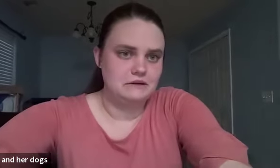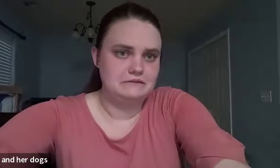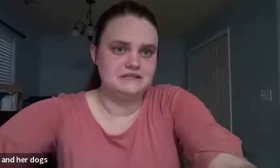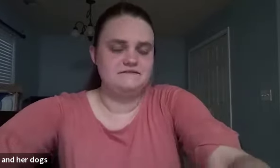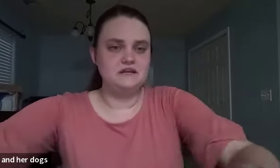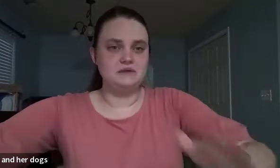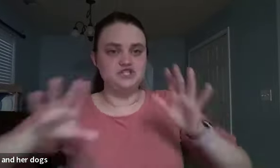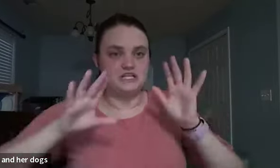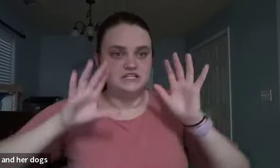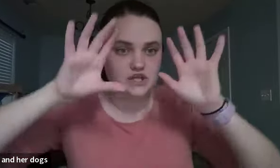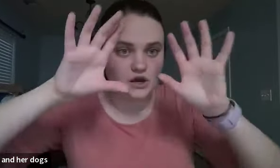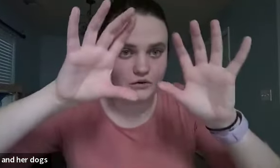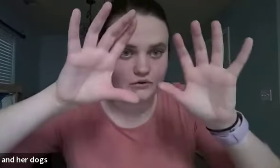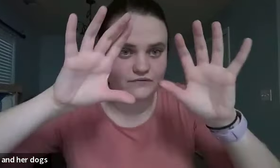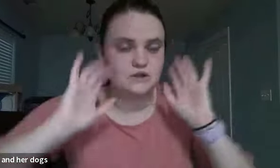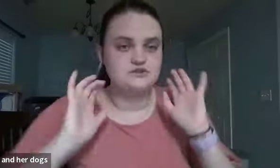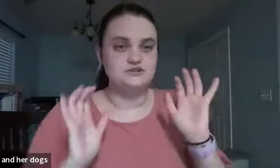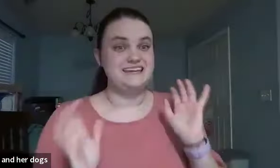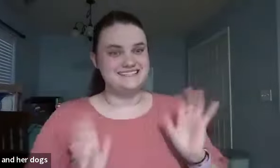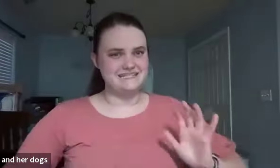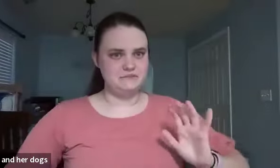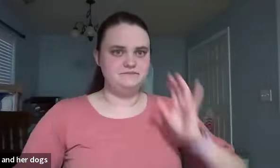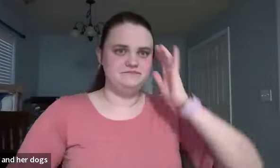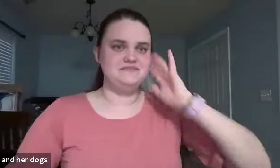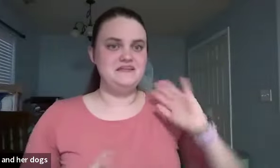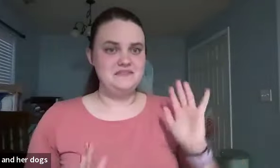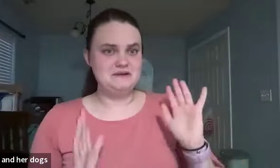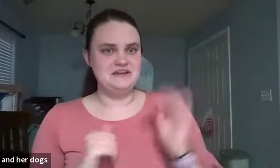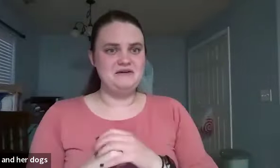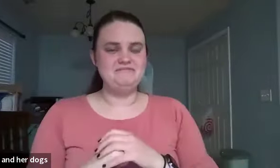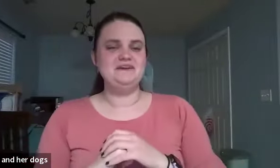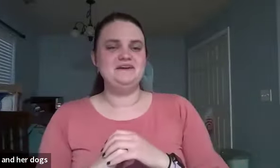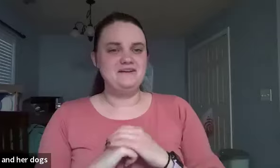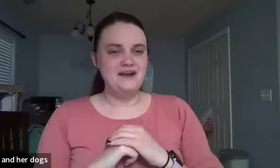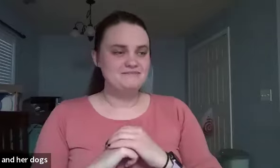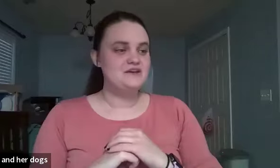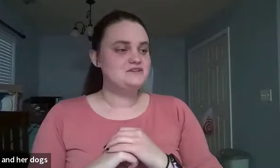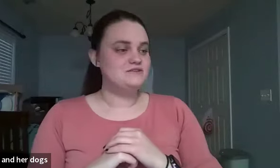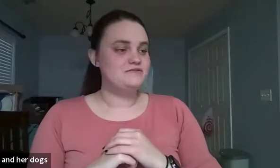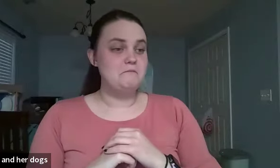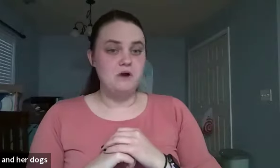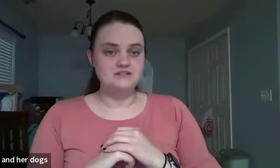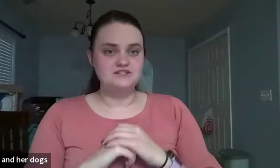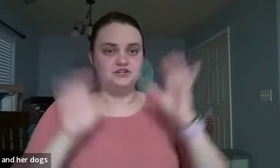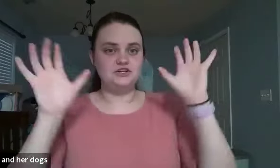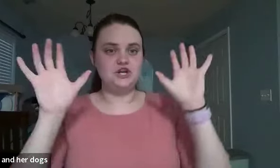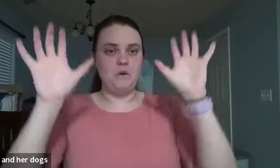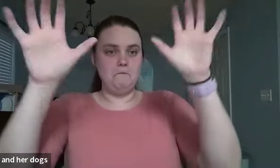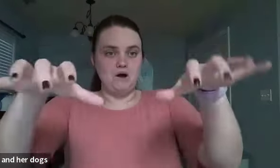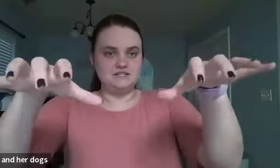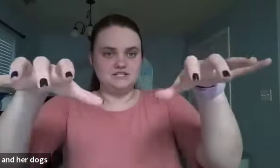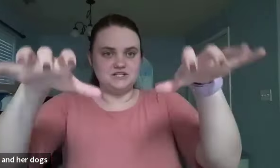quick because I feel like I'm just like so close you can't see me. There we go. Okay, so for monster, you're going to go